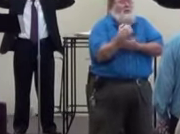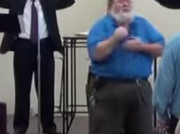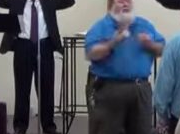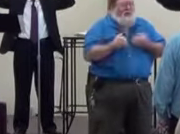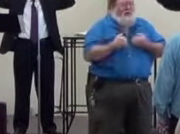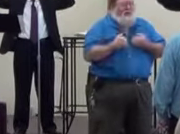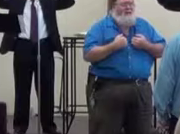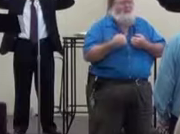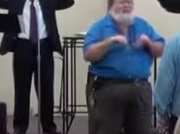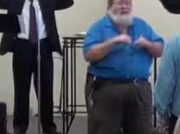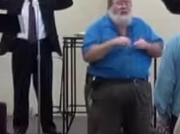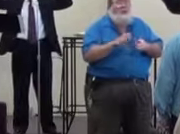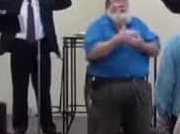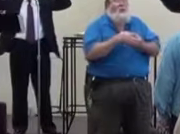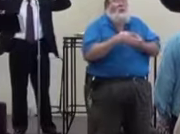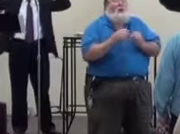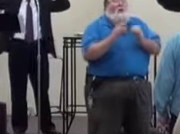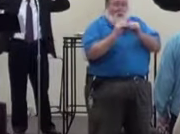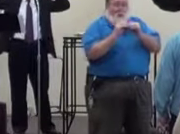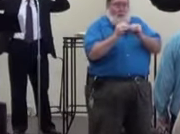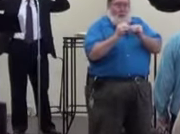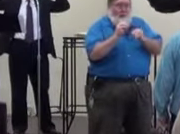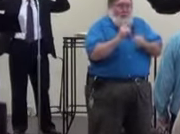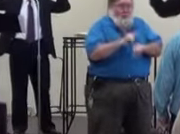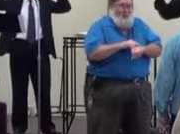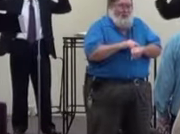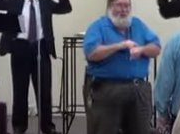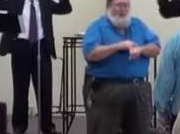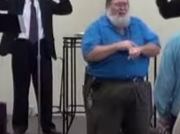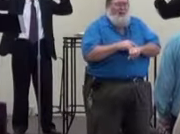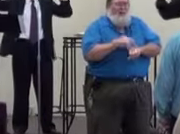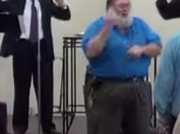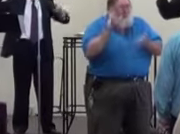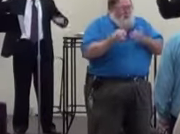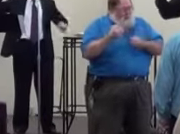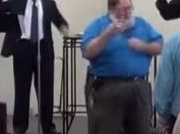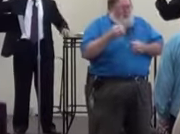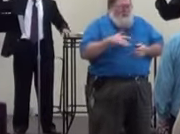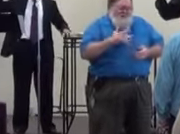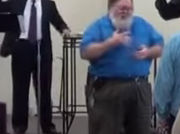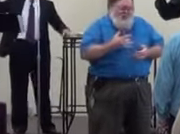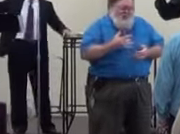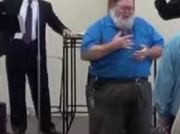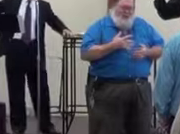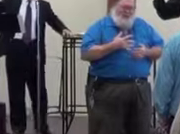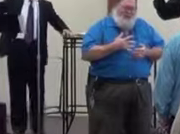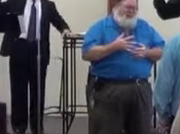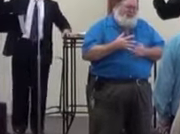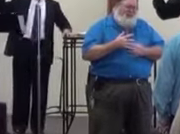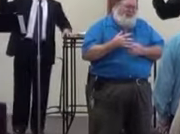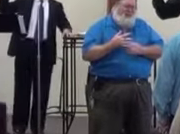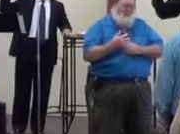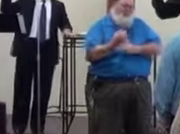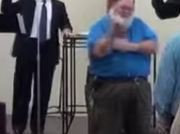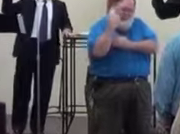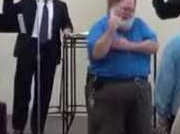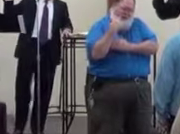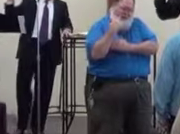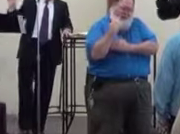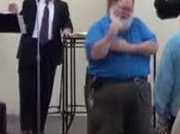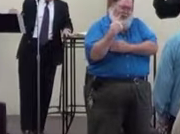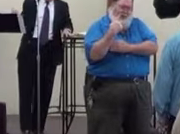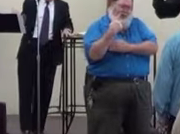them sing that one more time. And I want you, if you're here and feeling just downtrodden and beat up this morning,